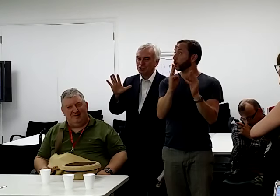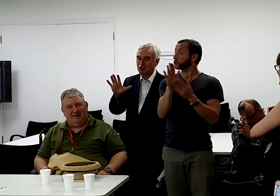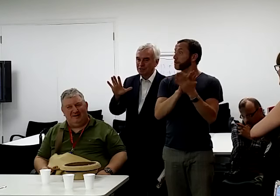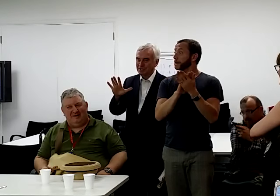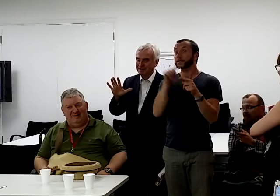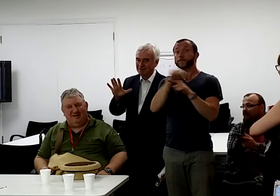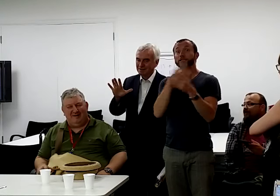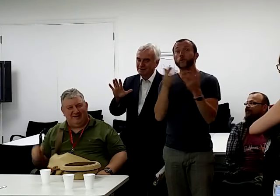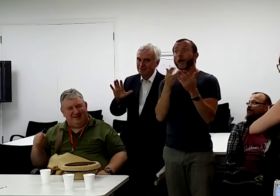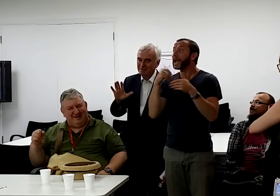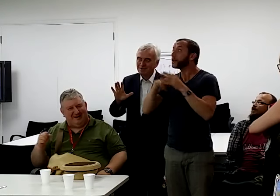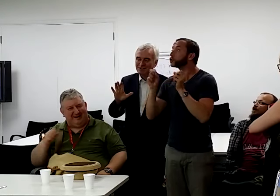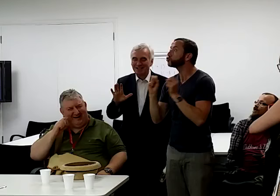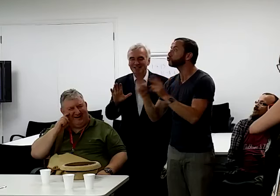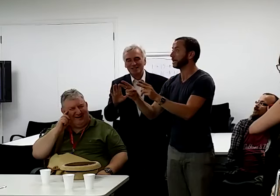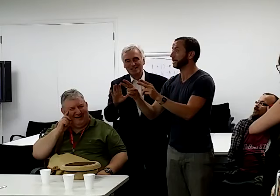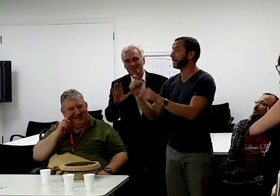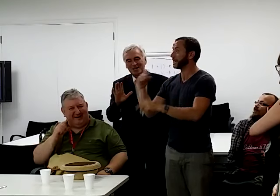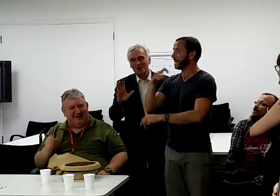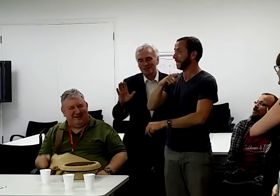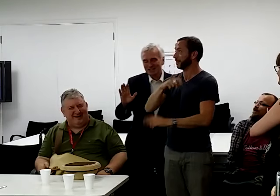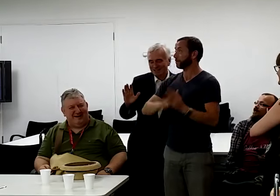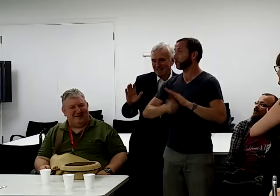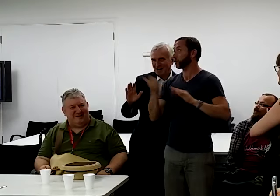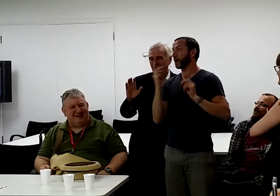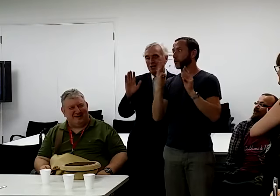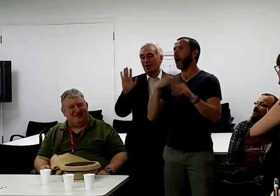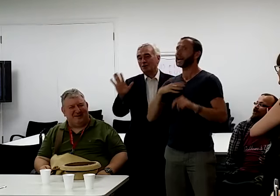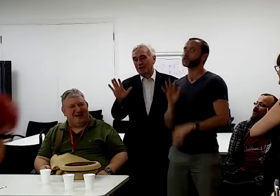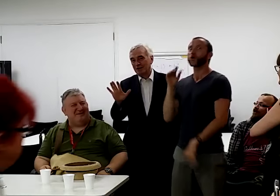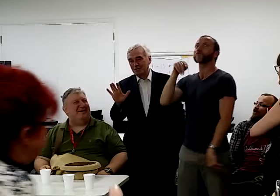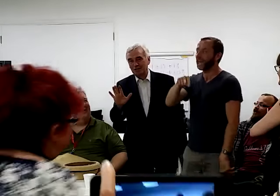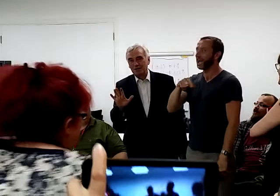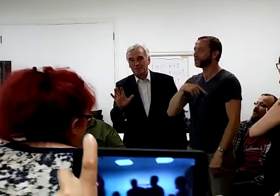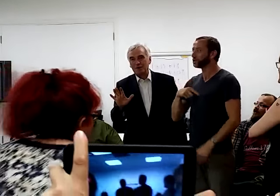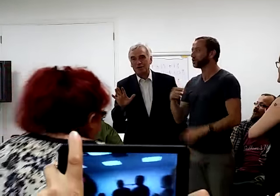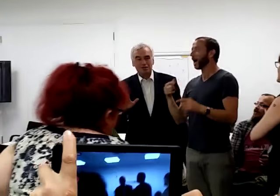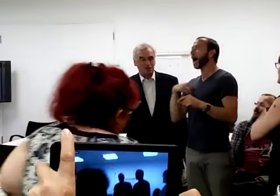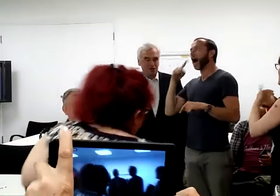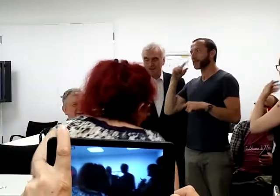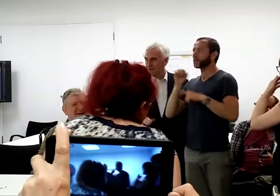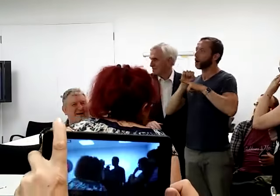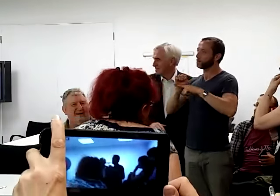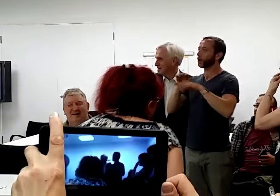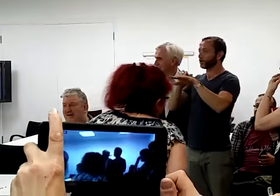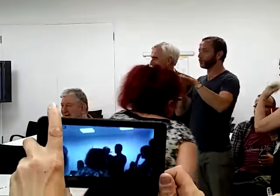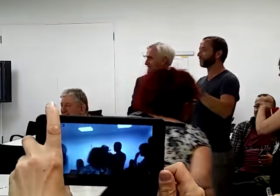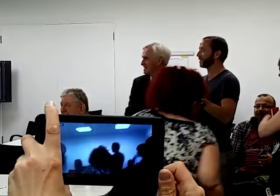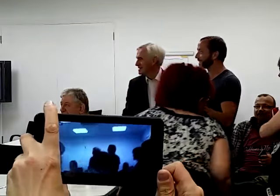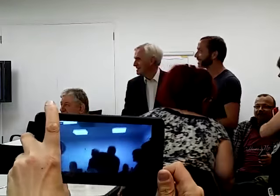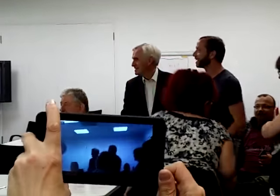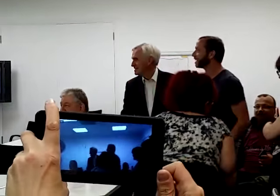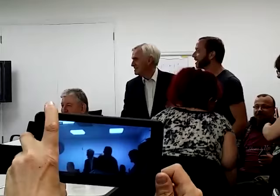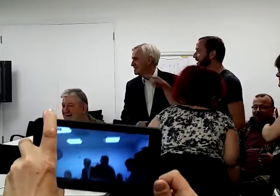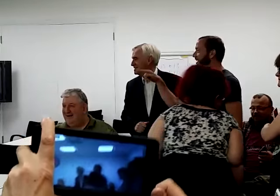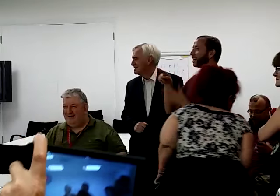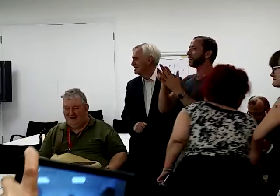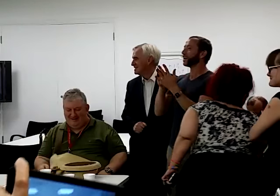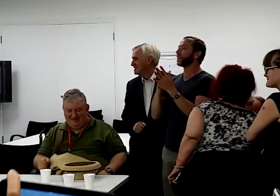holding the meeting in the street. What? Oh, shit. So I'm going to go down because I think they're blocking the traffic.